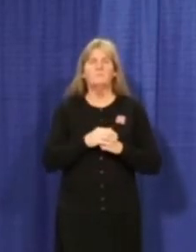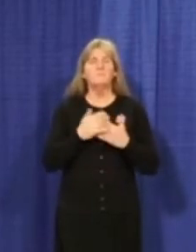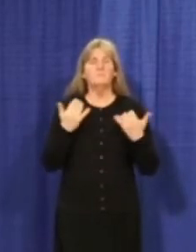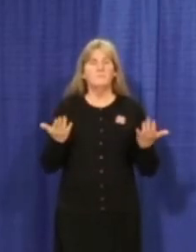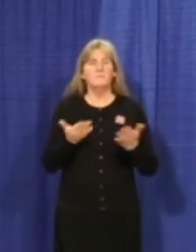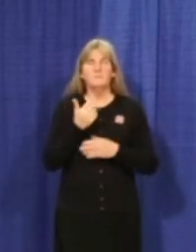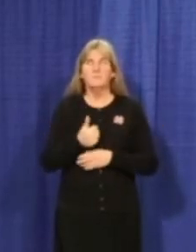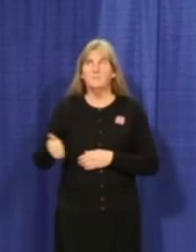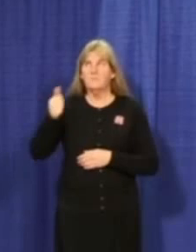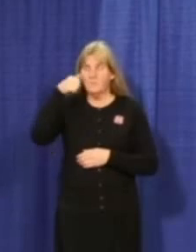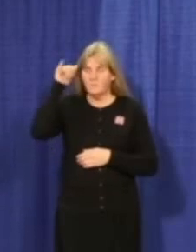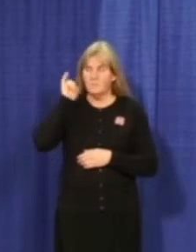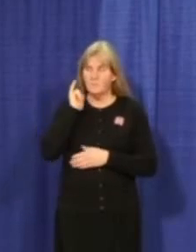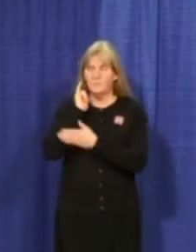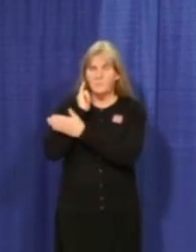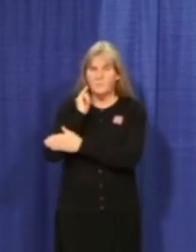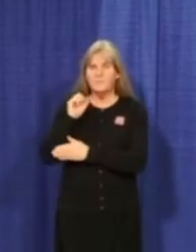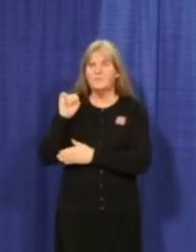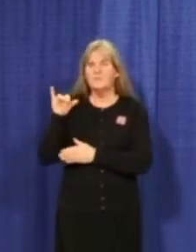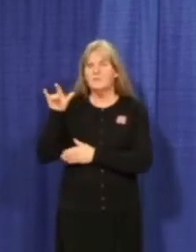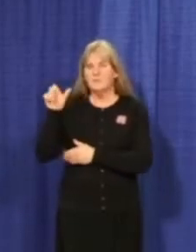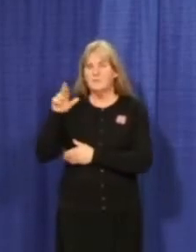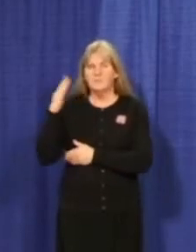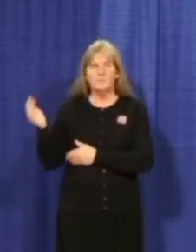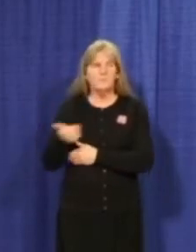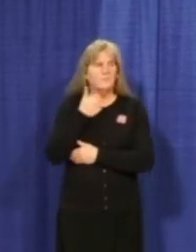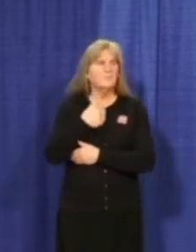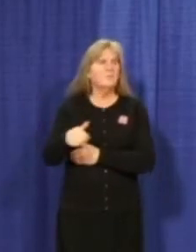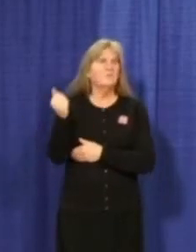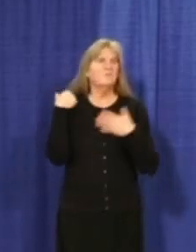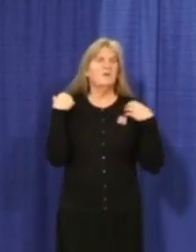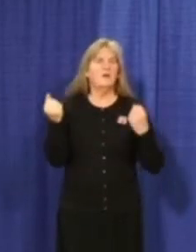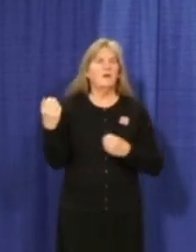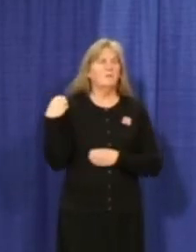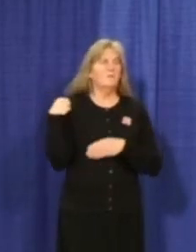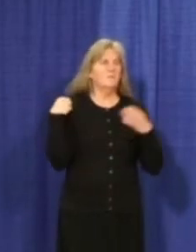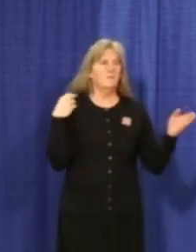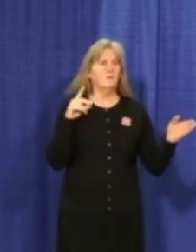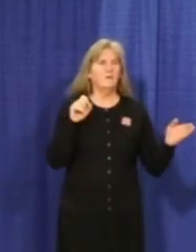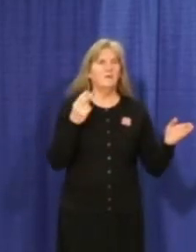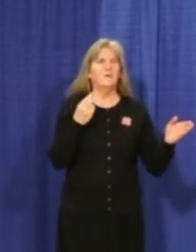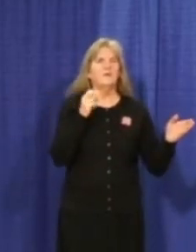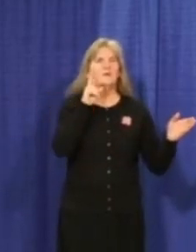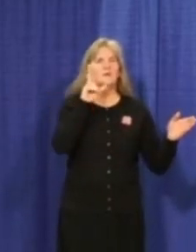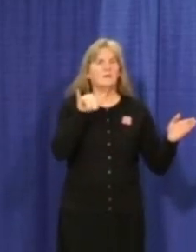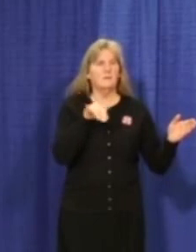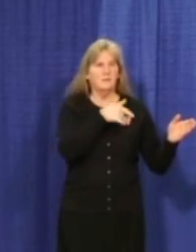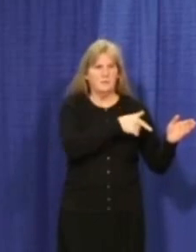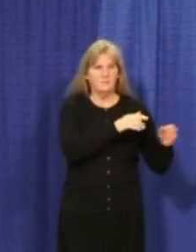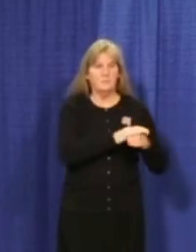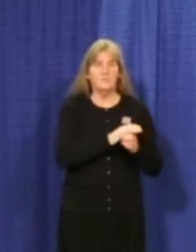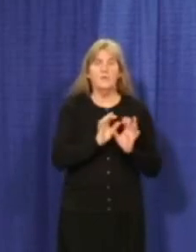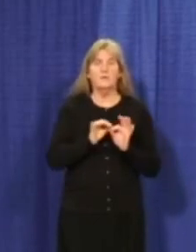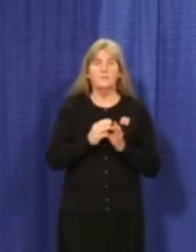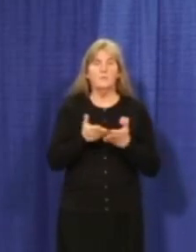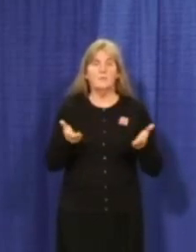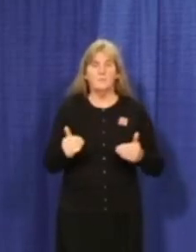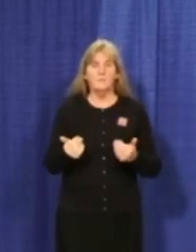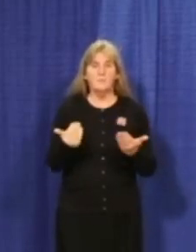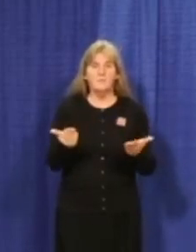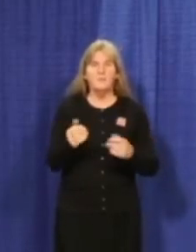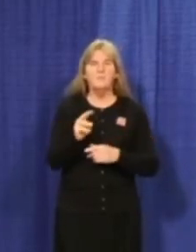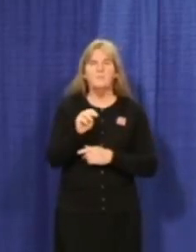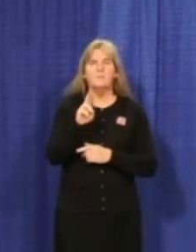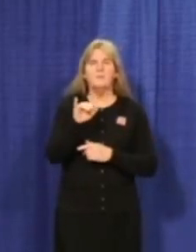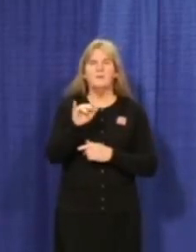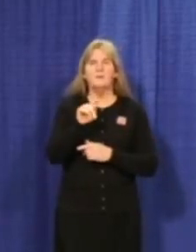joined today by Yukon Premier, the Honourable Sandy Silver, and the Yukon's Chief Medical Officer of Health, Dr. Brendan Hanley. Our sign language interpretation is provided